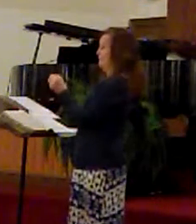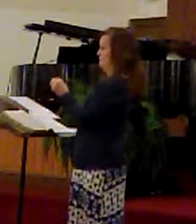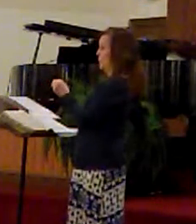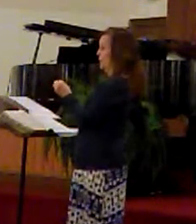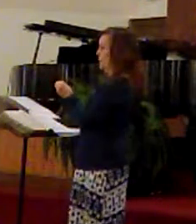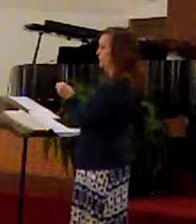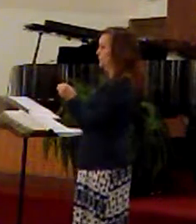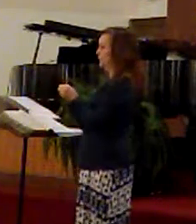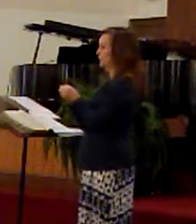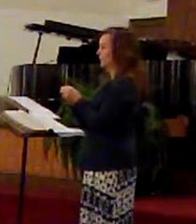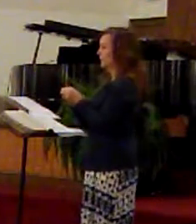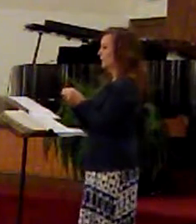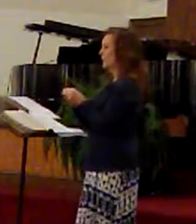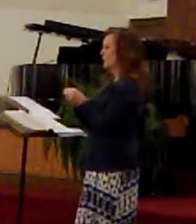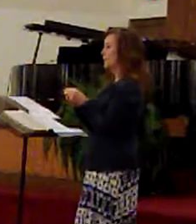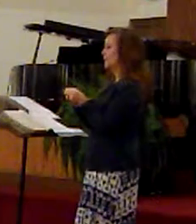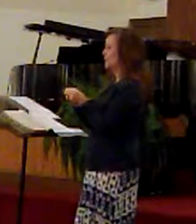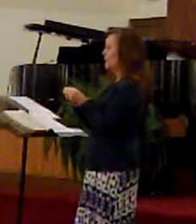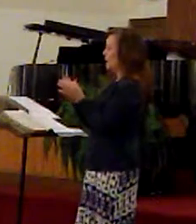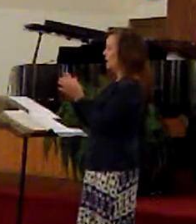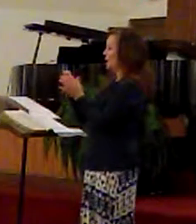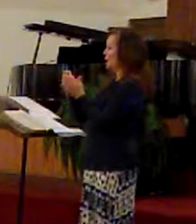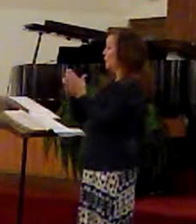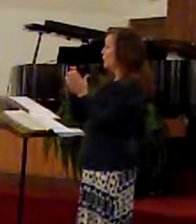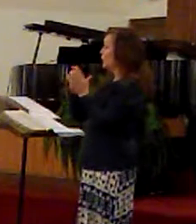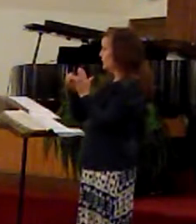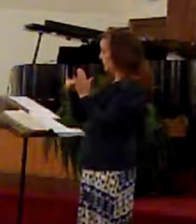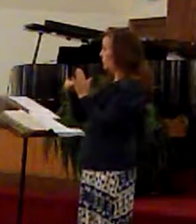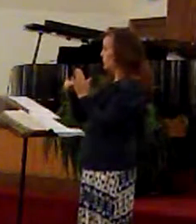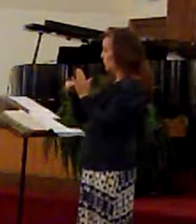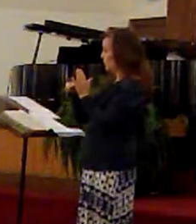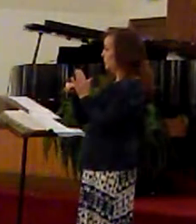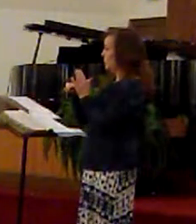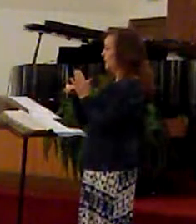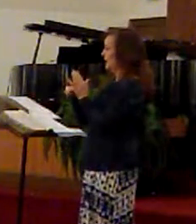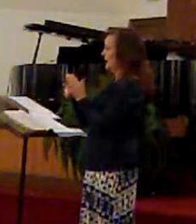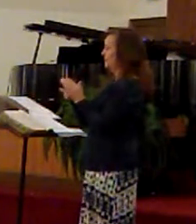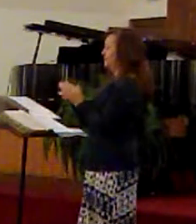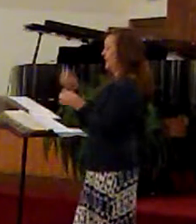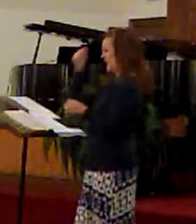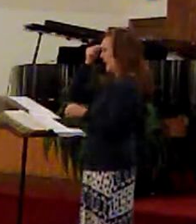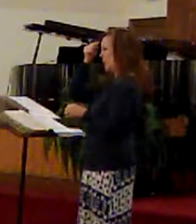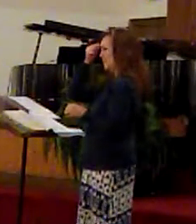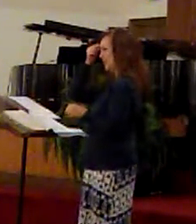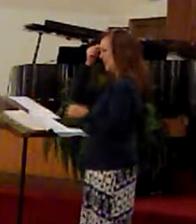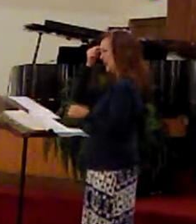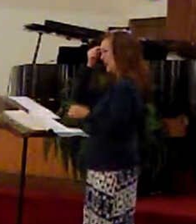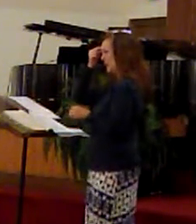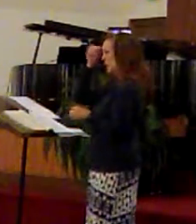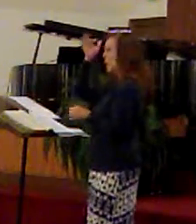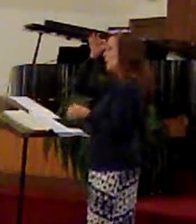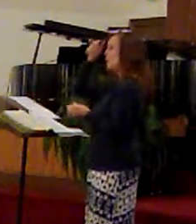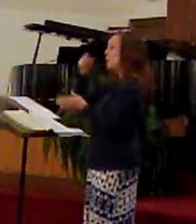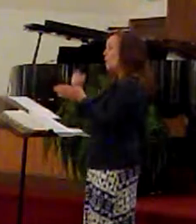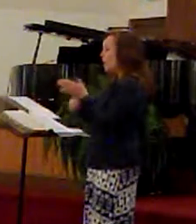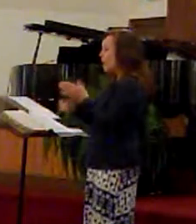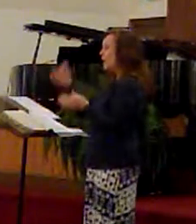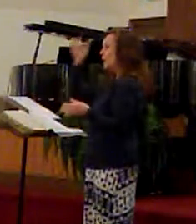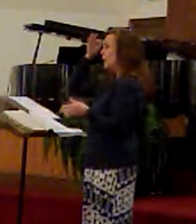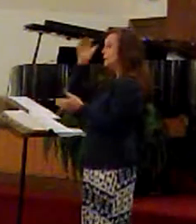and therefore we need to have reviewed, we need to make sure it's fresh in our mind. What do we believe and why? Based on the Word of